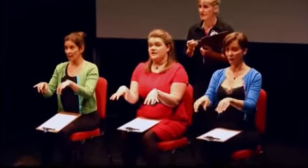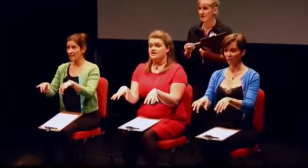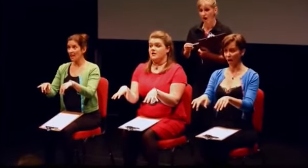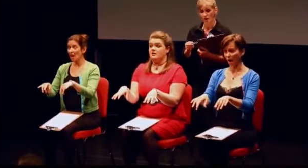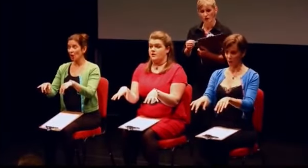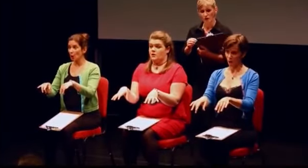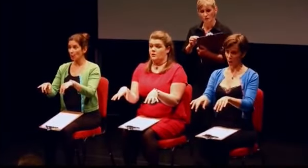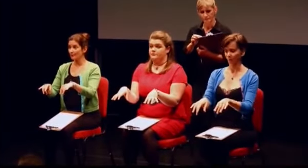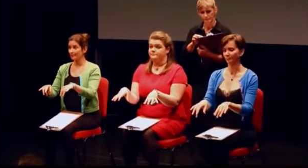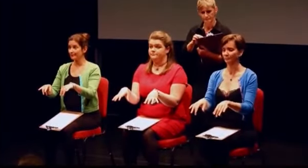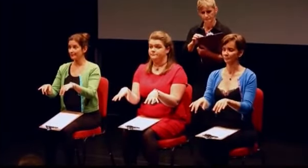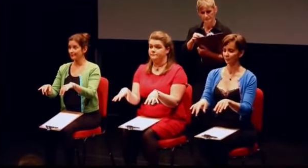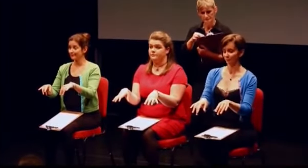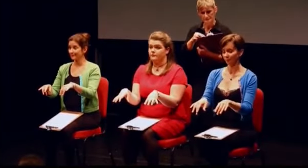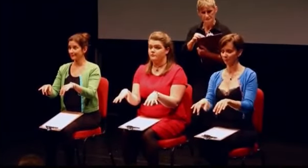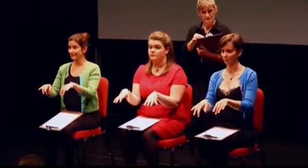Thunderbirds are go.